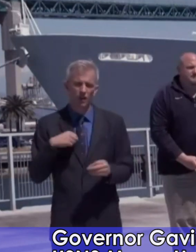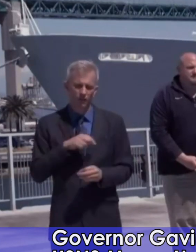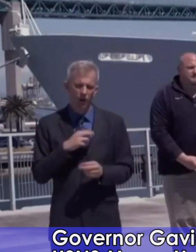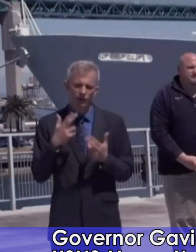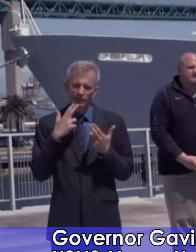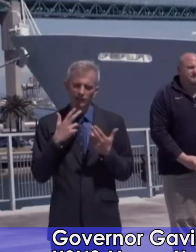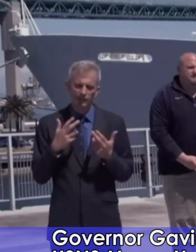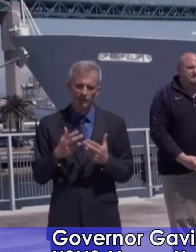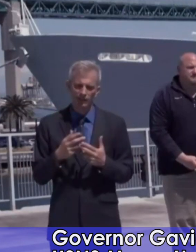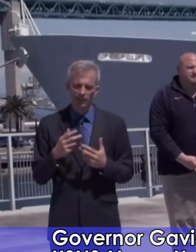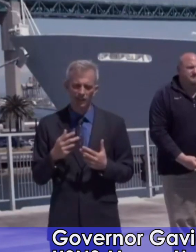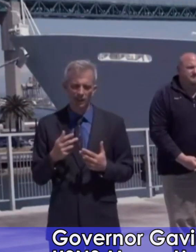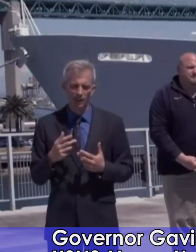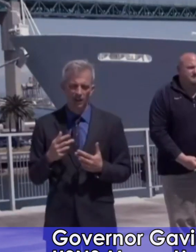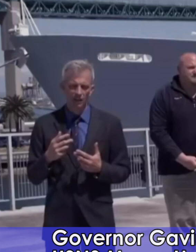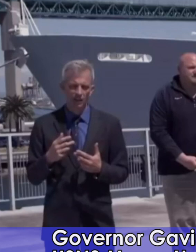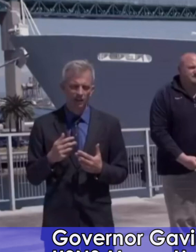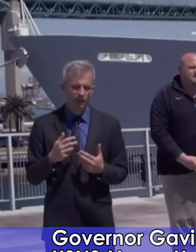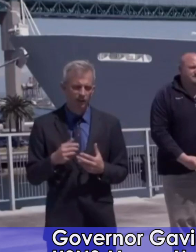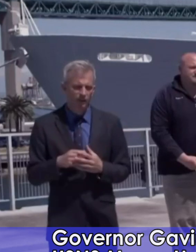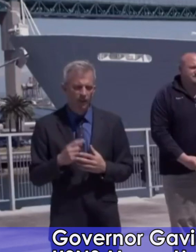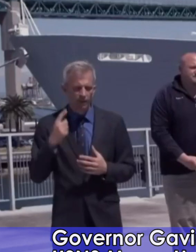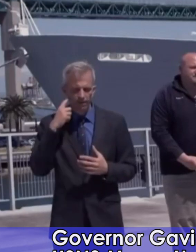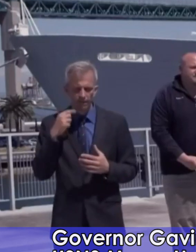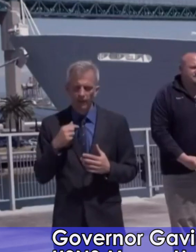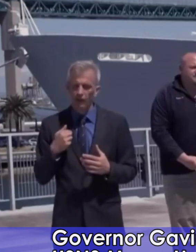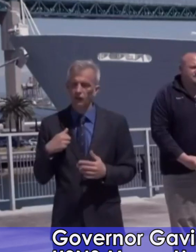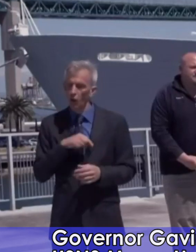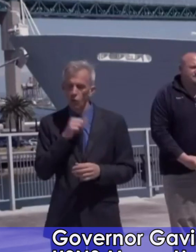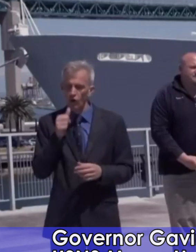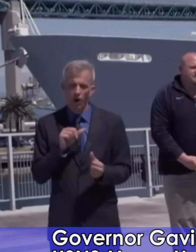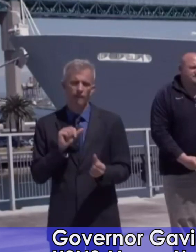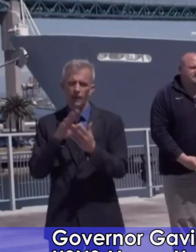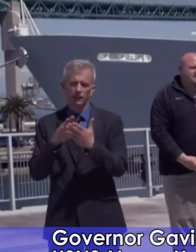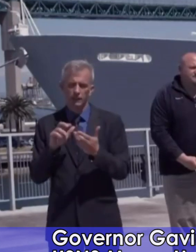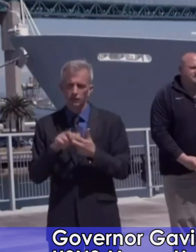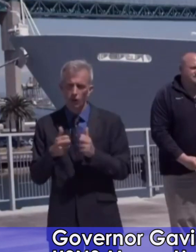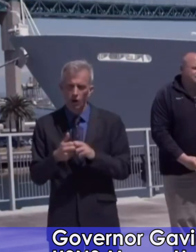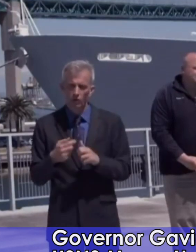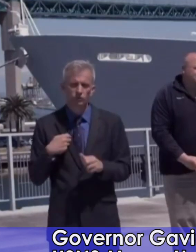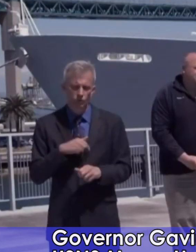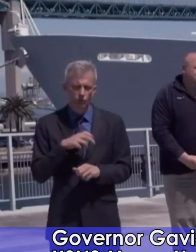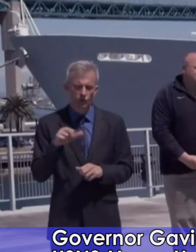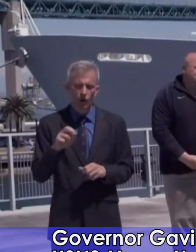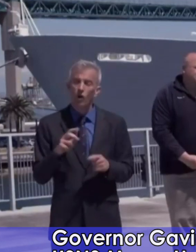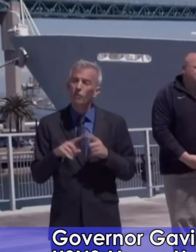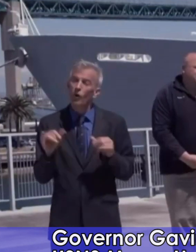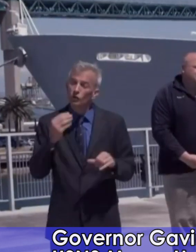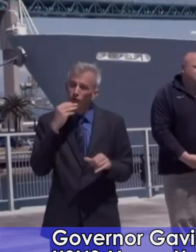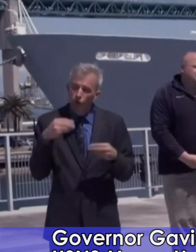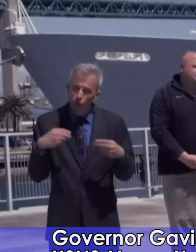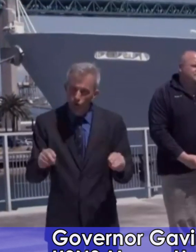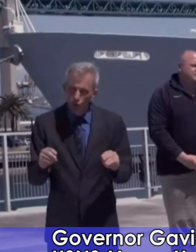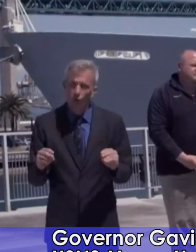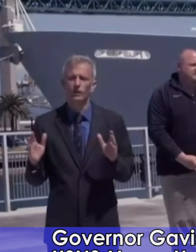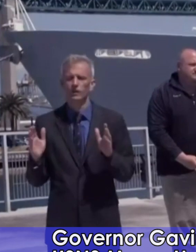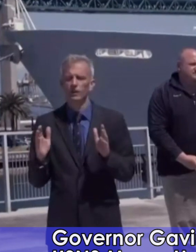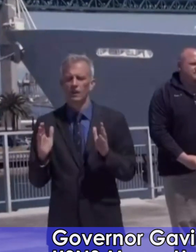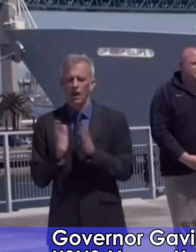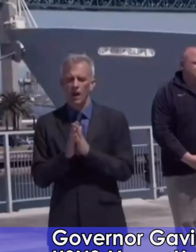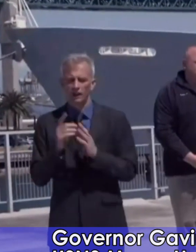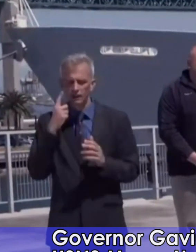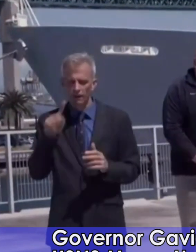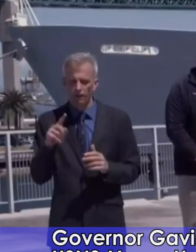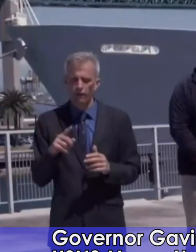magnitude of the need, not just in our healthcare delivery system, but our grocers that are asking for more PPE support.